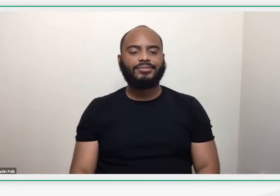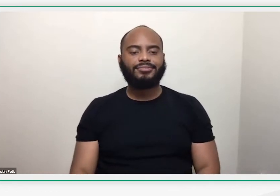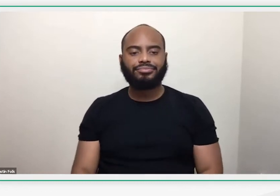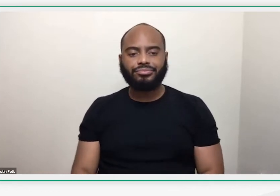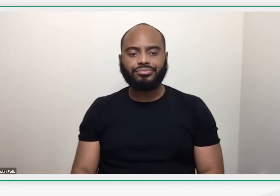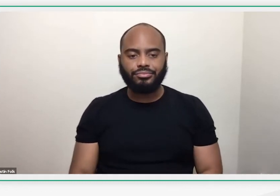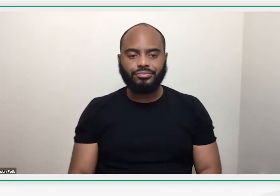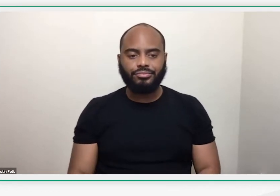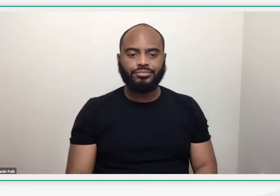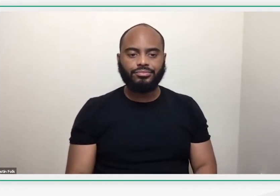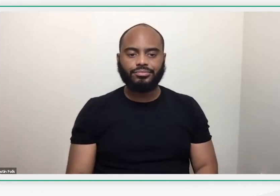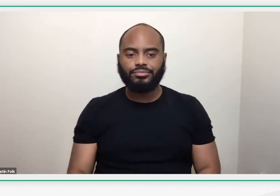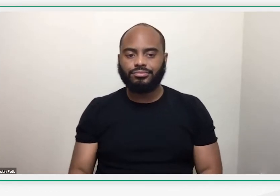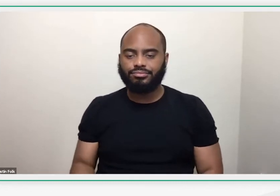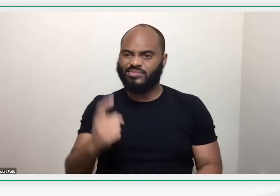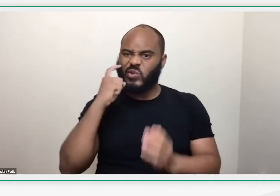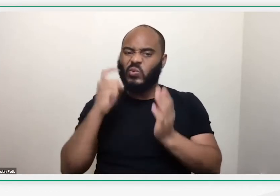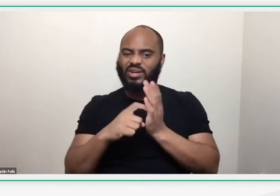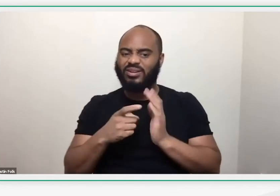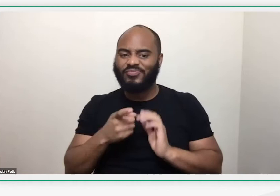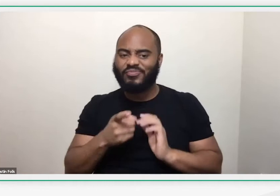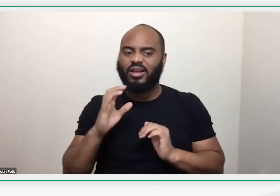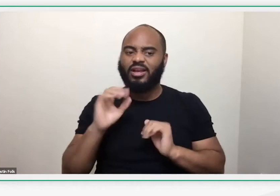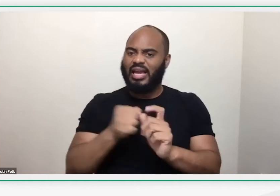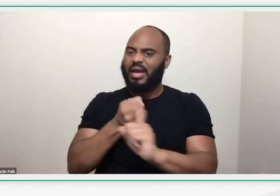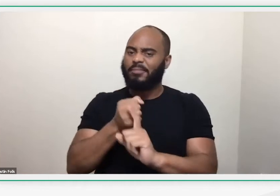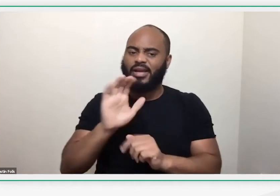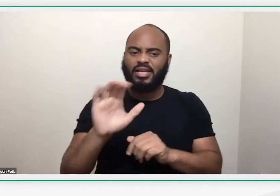moments in life that we all have to navigate.